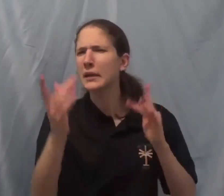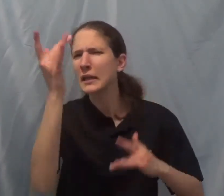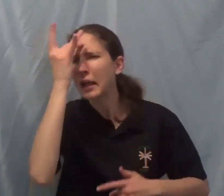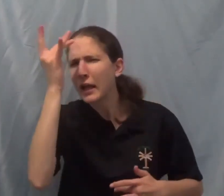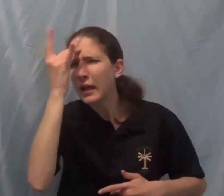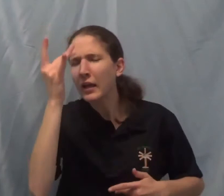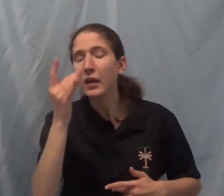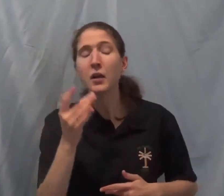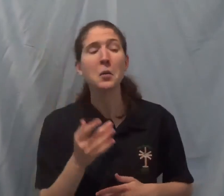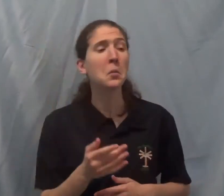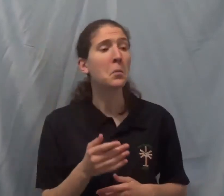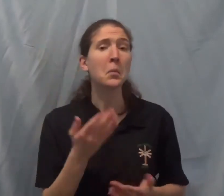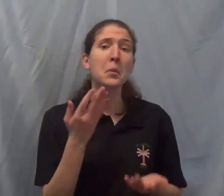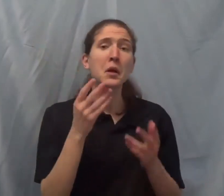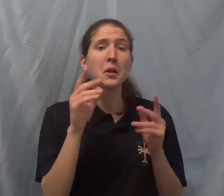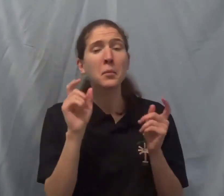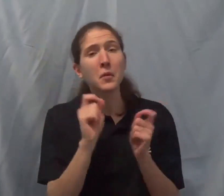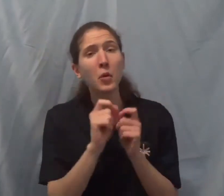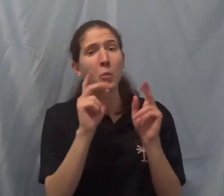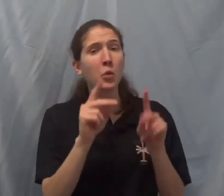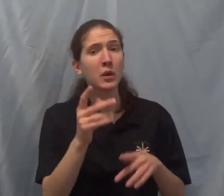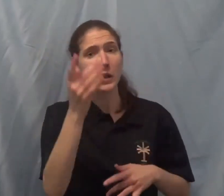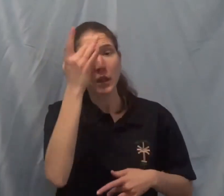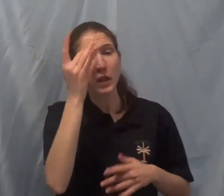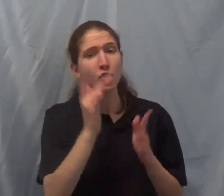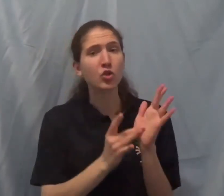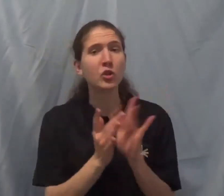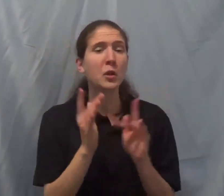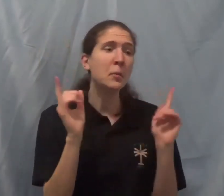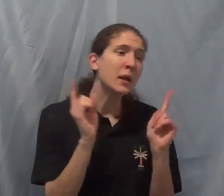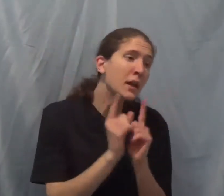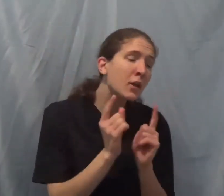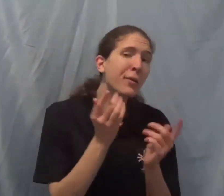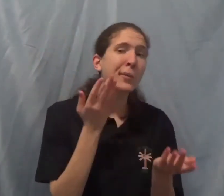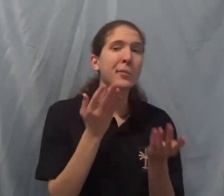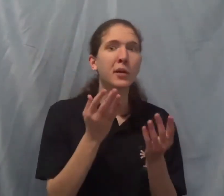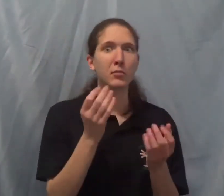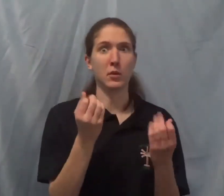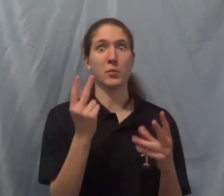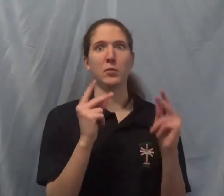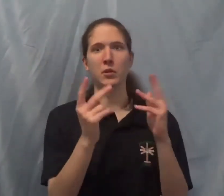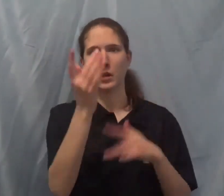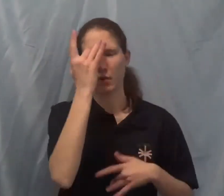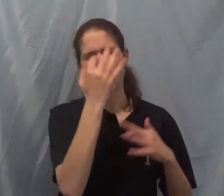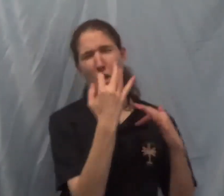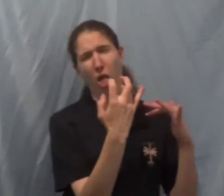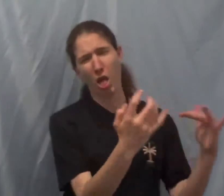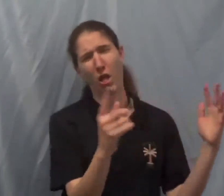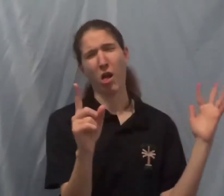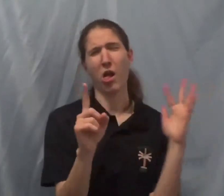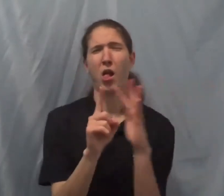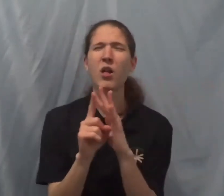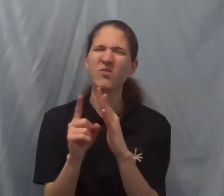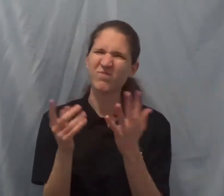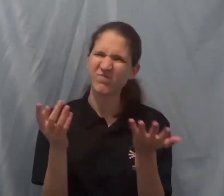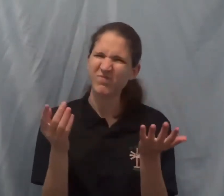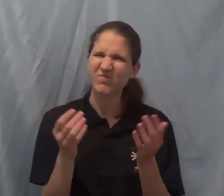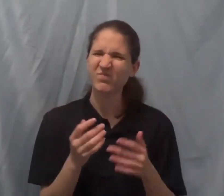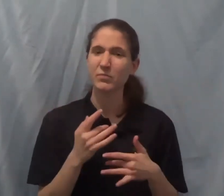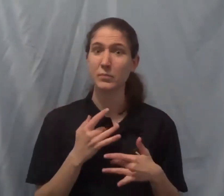just inundating the locale where our Lord would establish himself. And those sick people